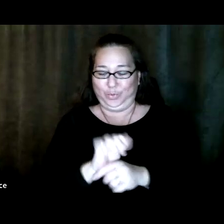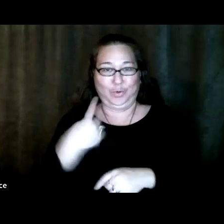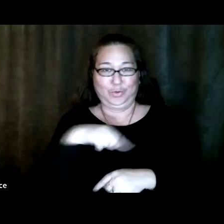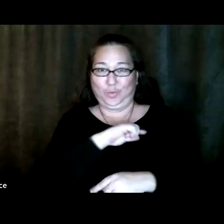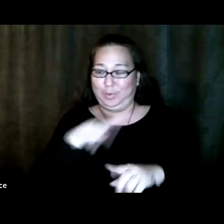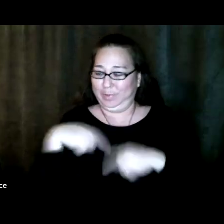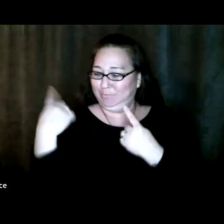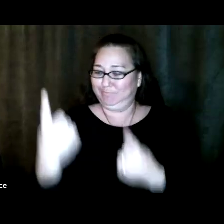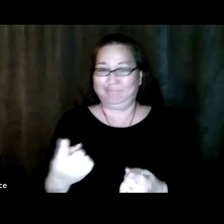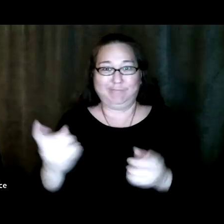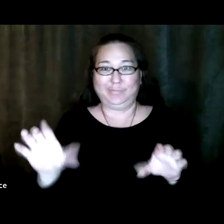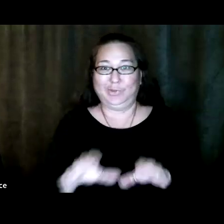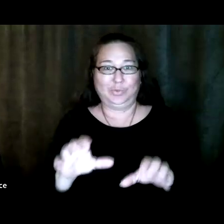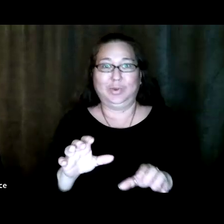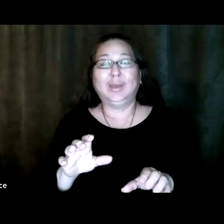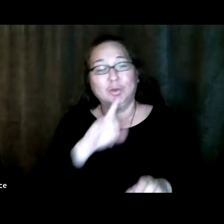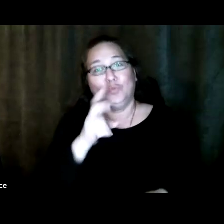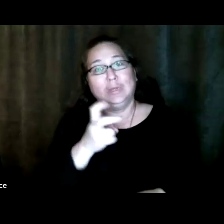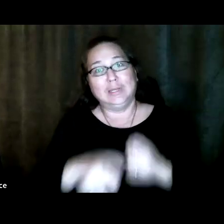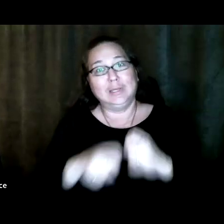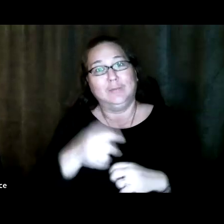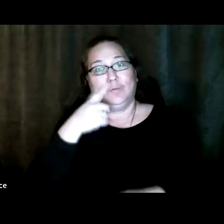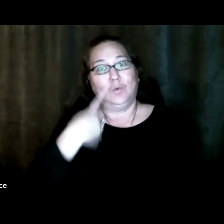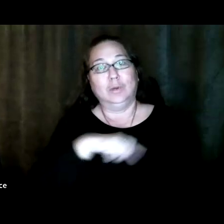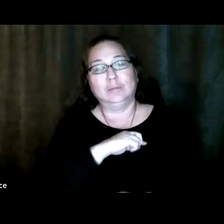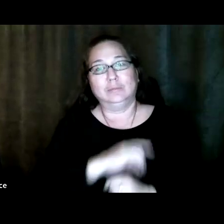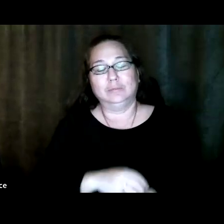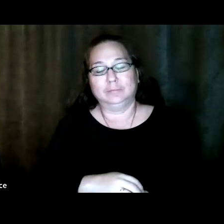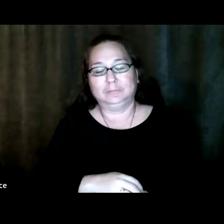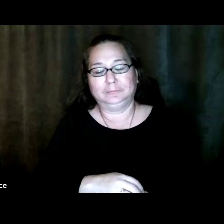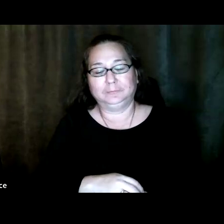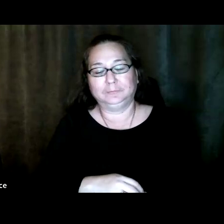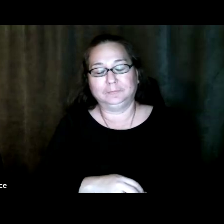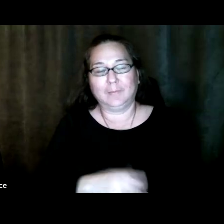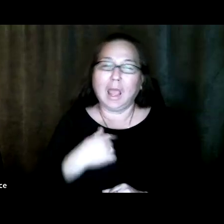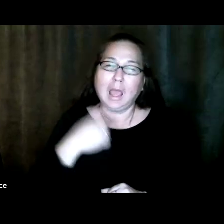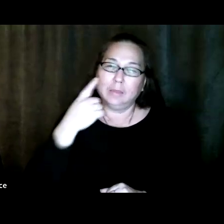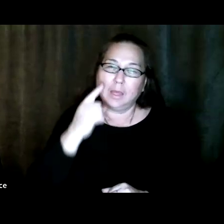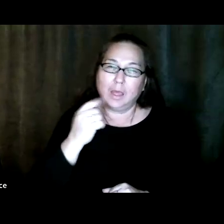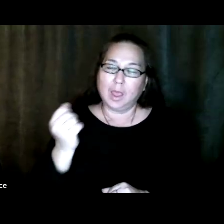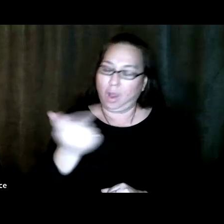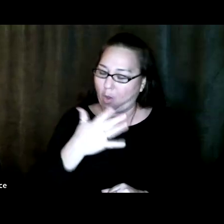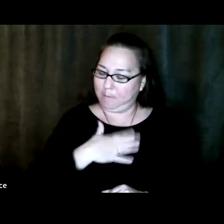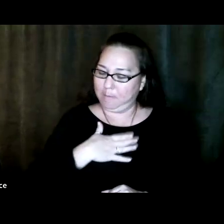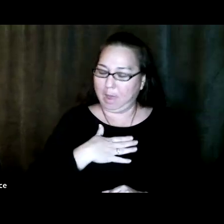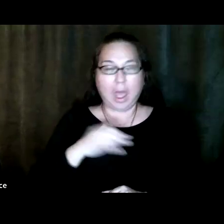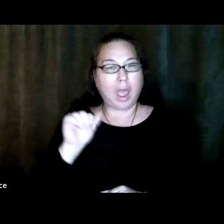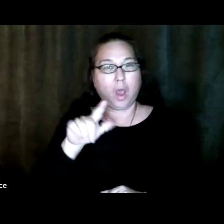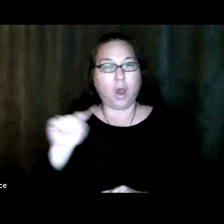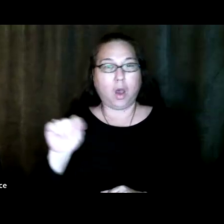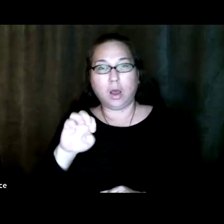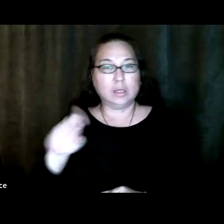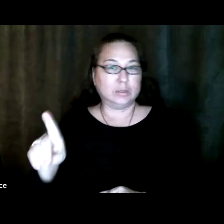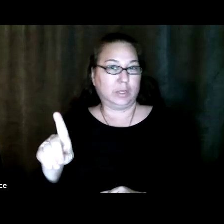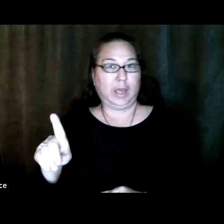us. I think that all of my alt ed colleagues are dealing with a measure of this in some